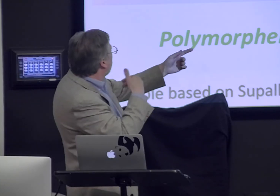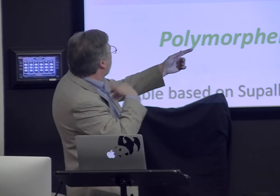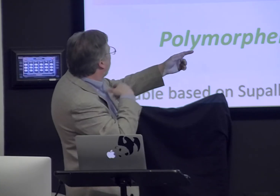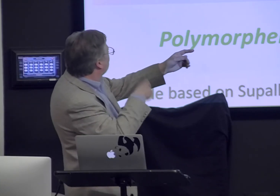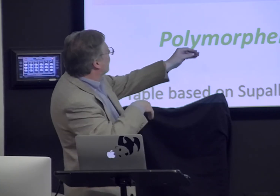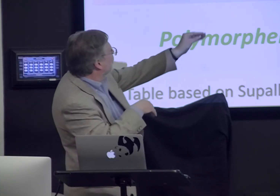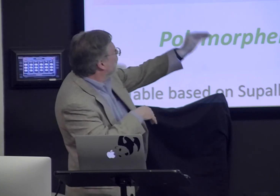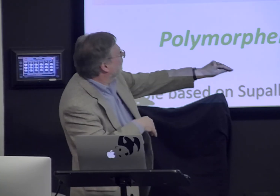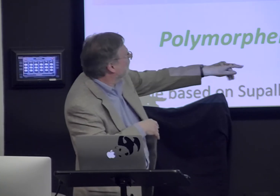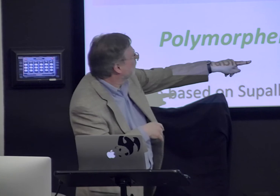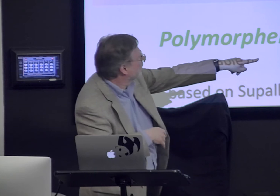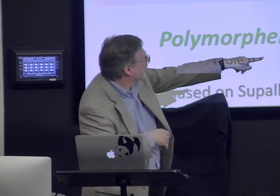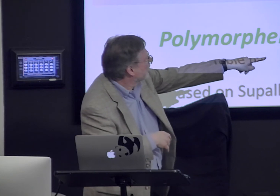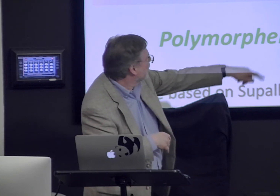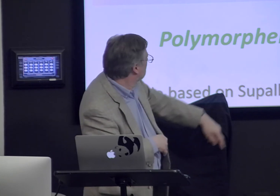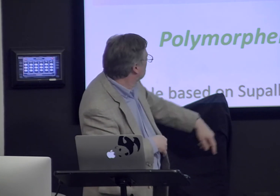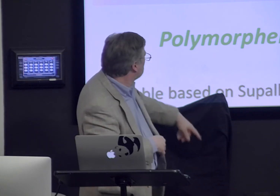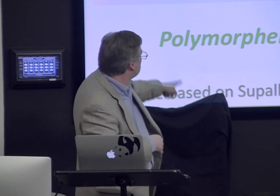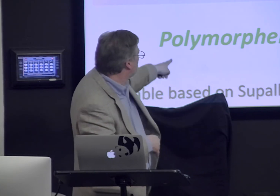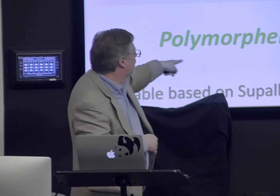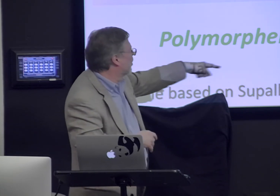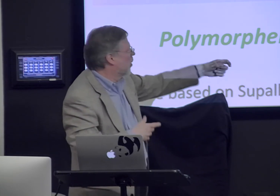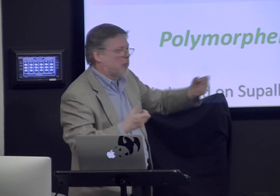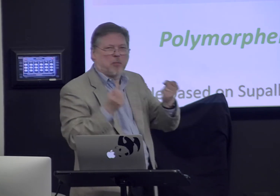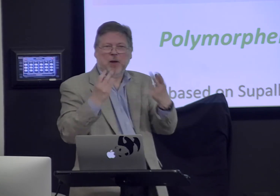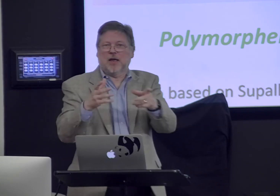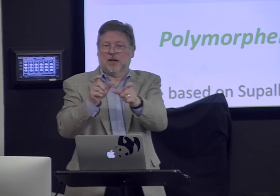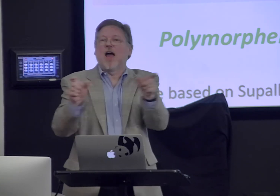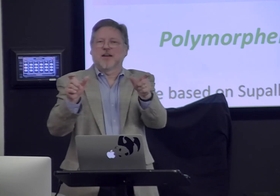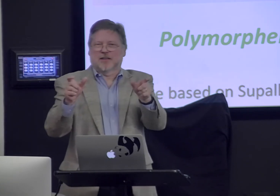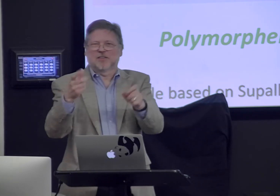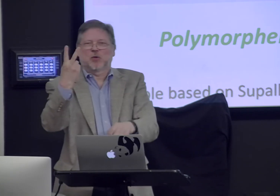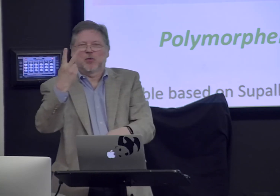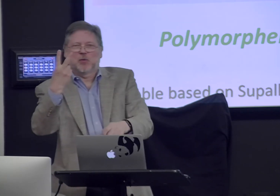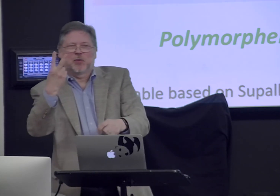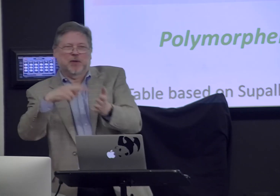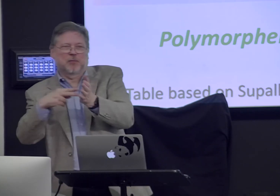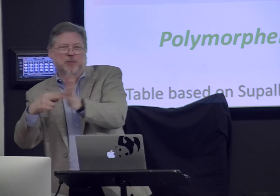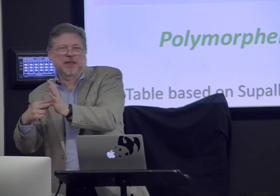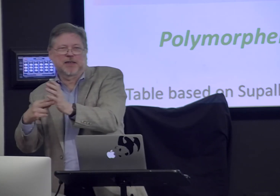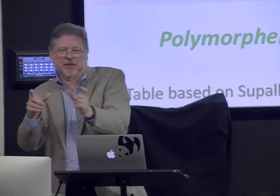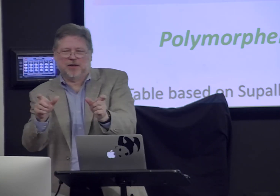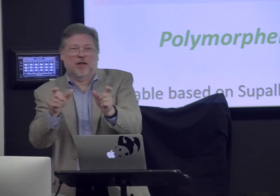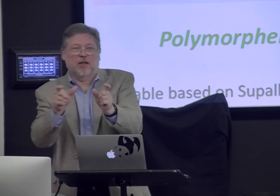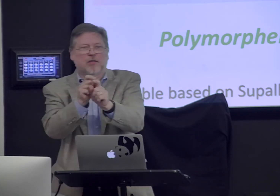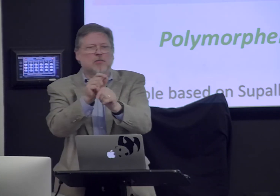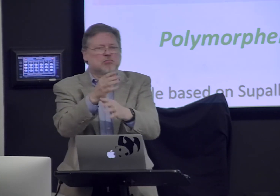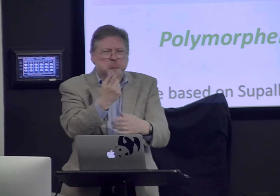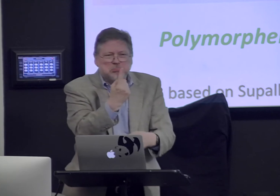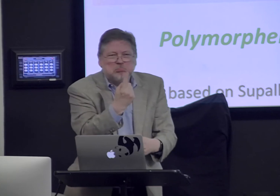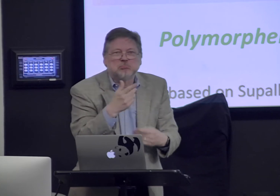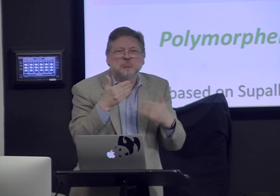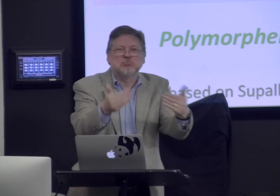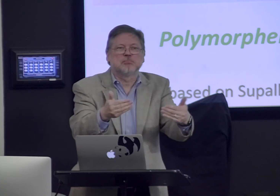being a byproduct or the result of evolution happening to a compound of always and